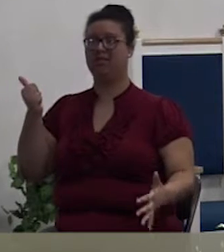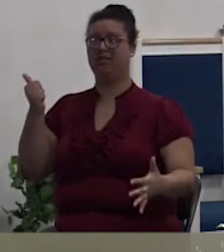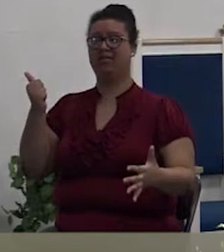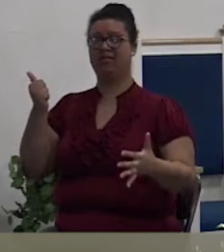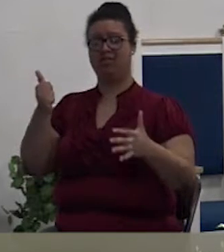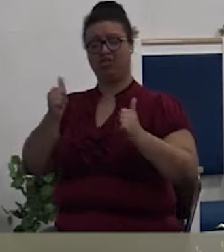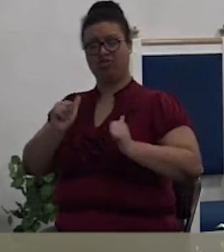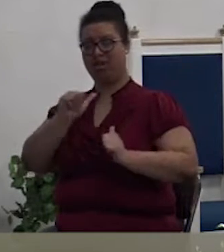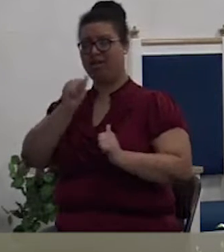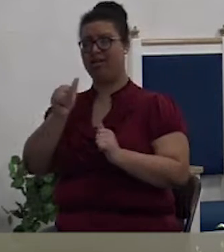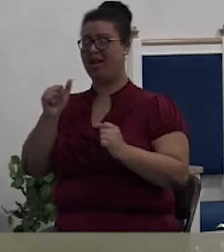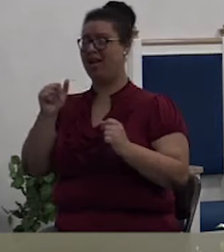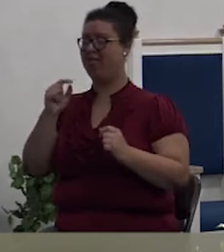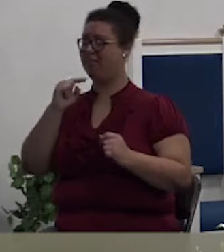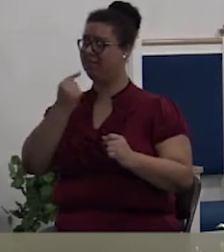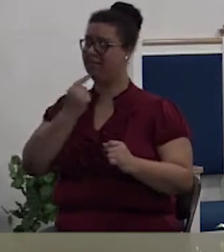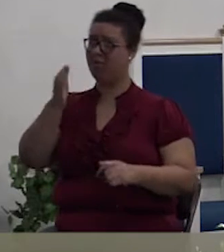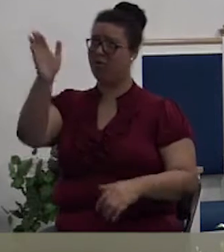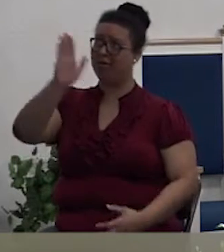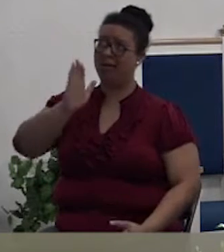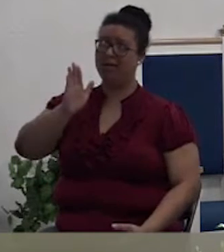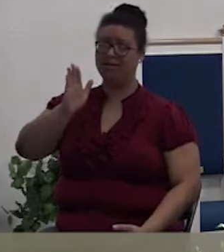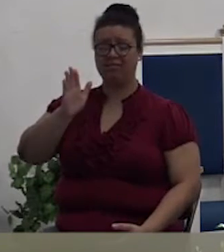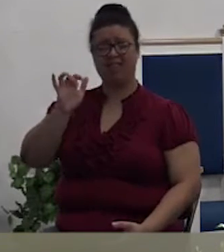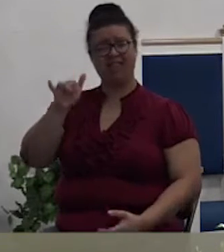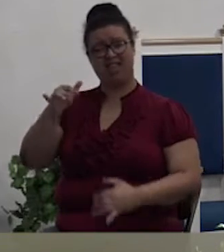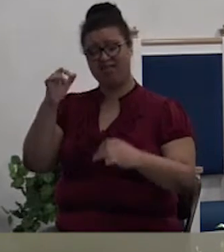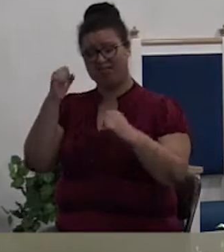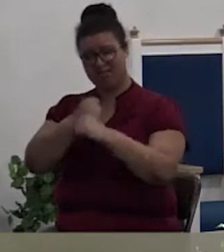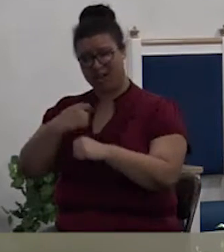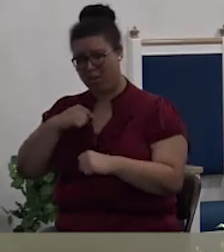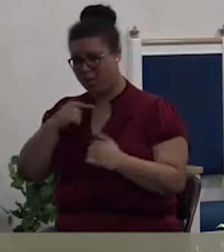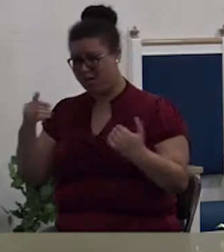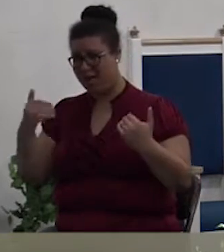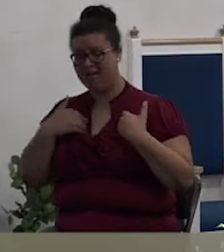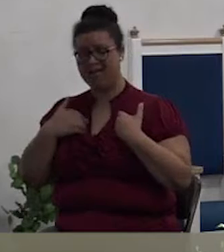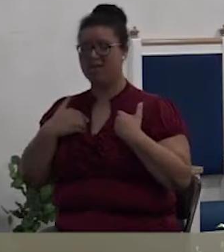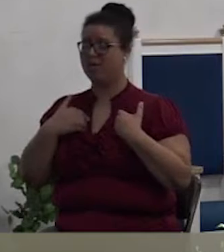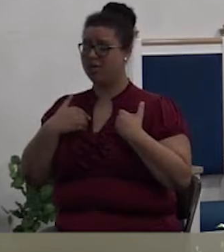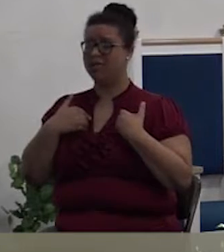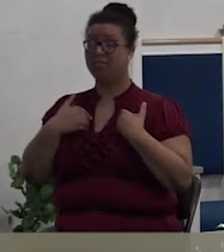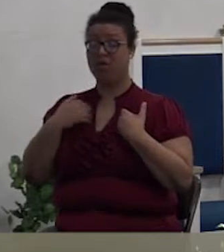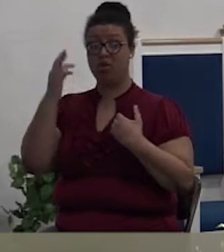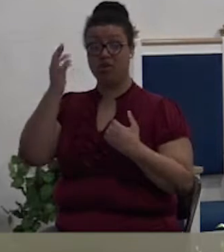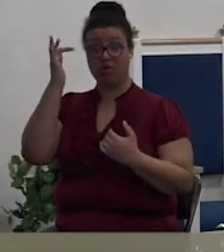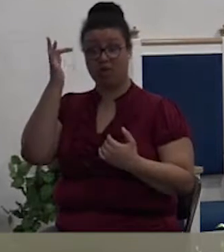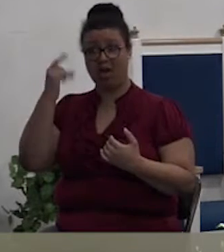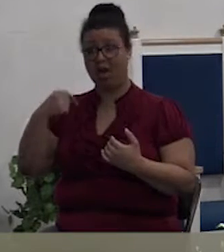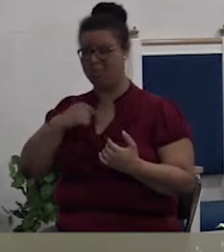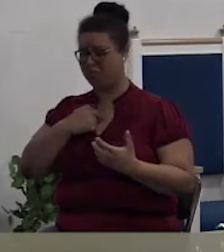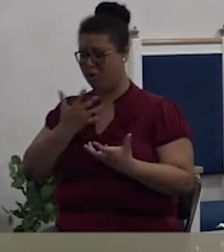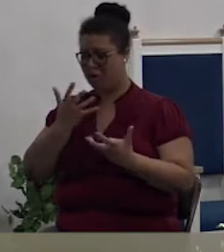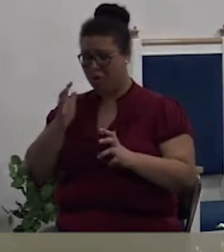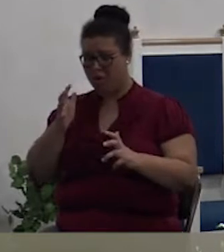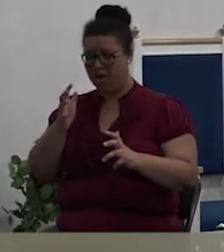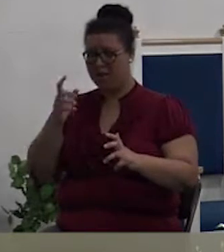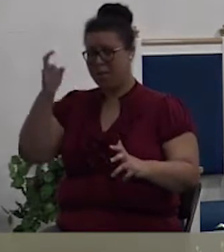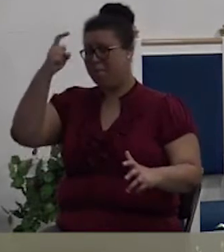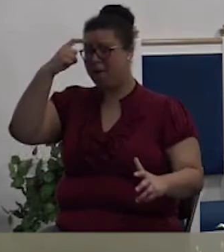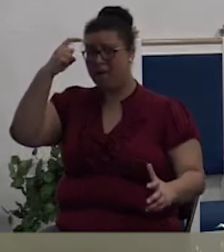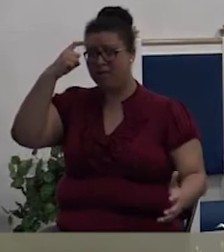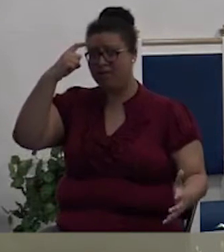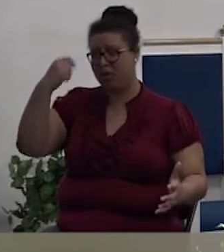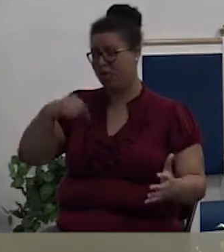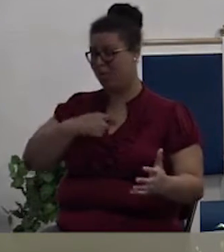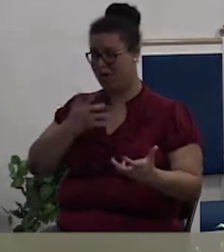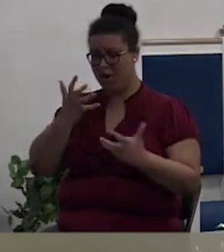not disappoint God. It is a fight that we have. And the reason why is because we don't want to be mindful. We don't want